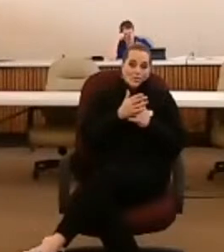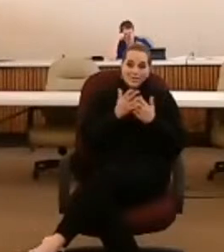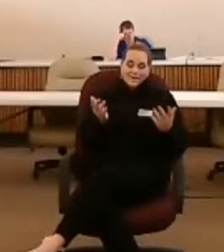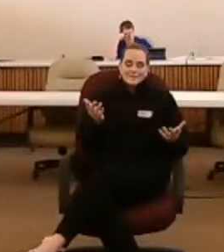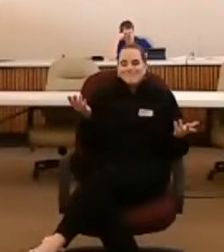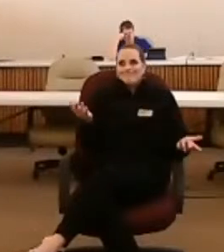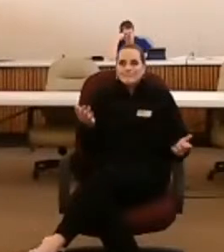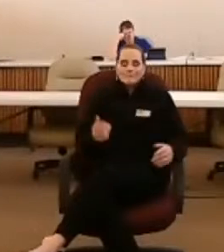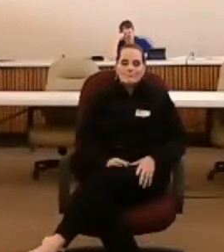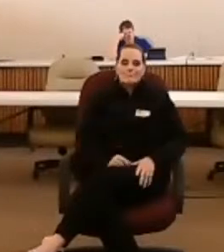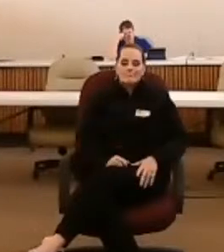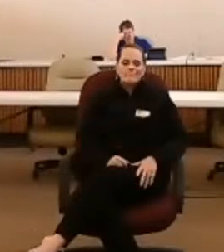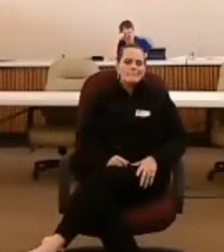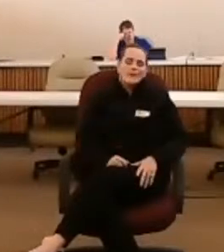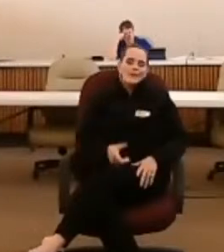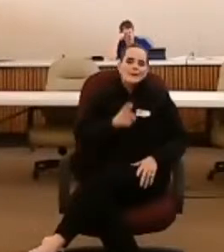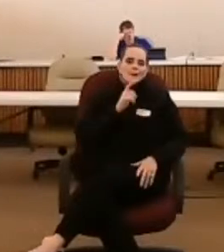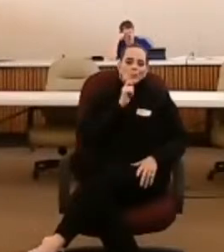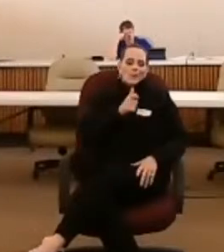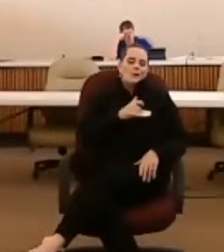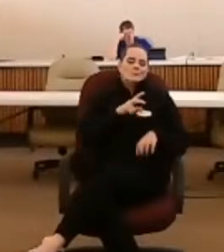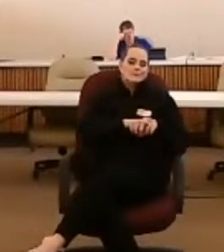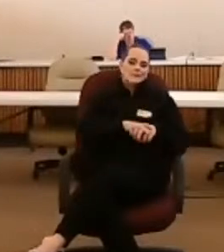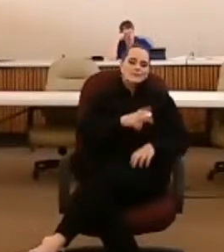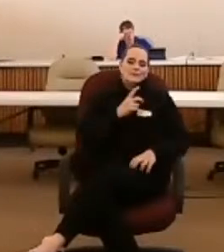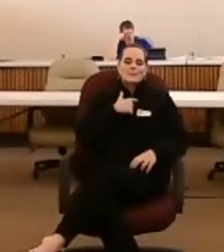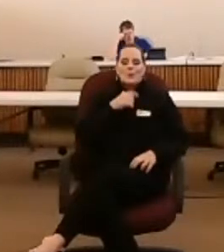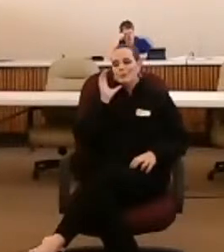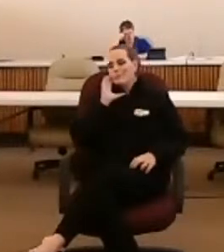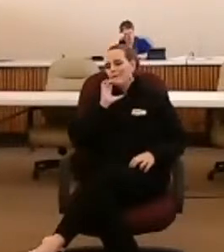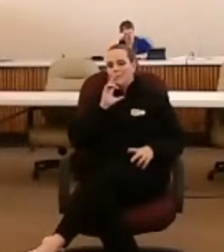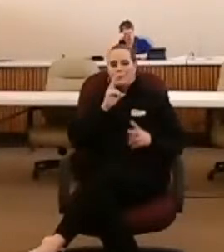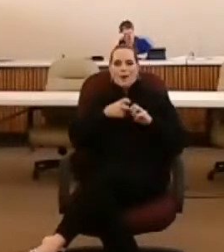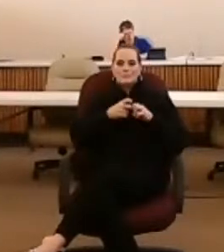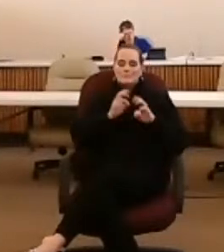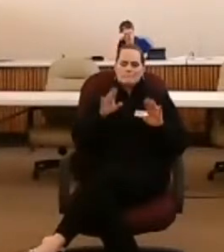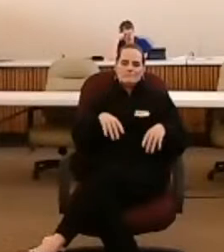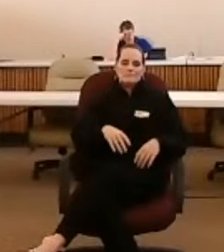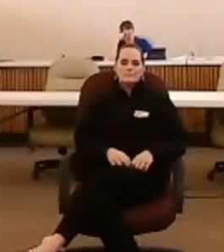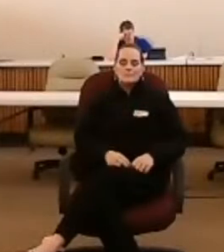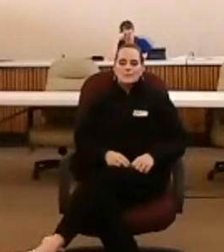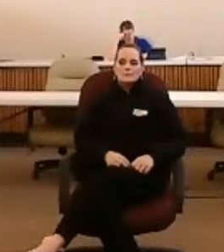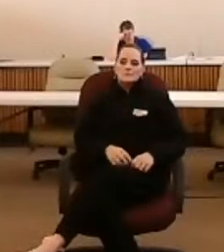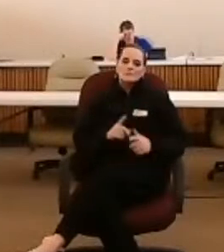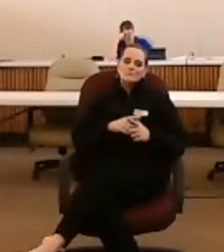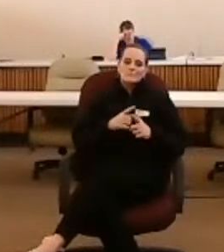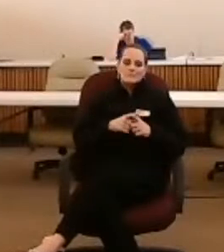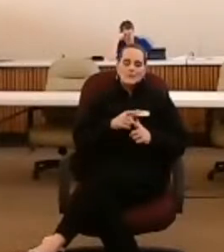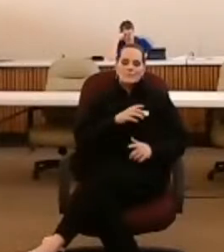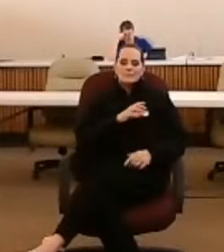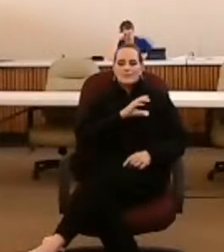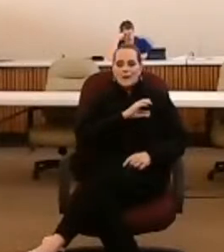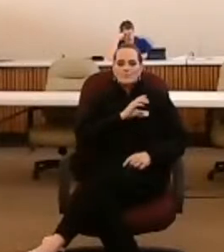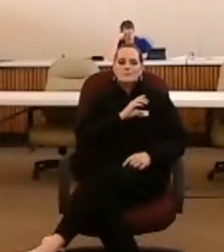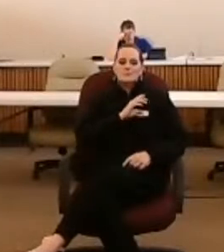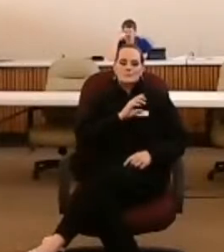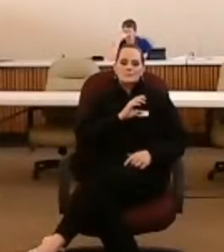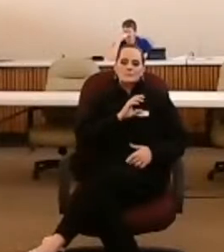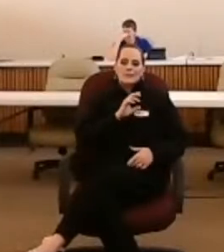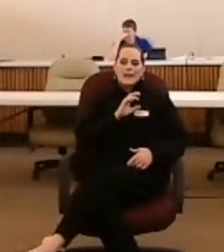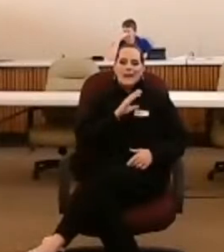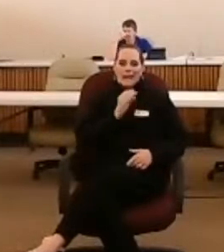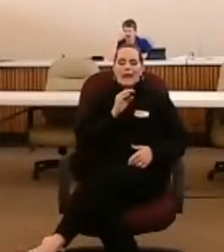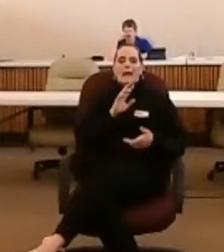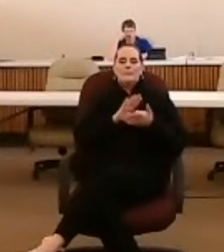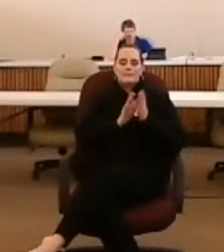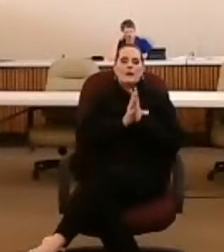don't sit and go around looking for stuff, nor does the sheriff, unless it becomes a problem. But with that said, let's take